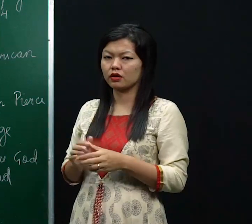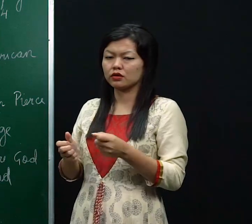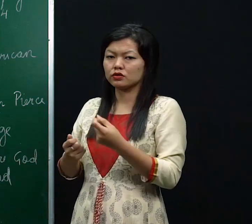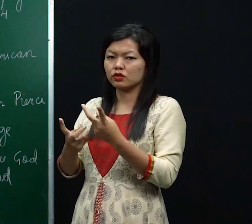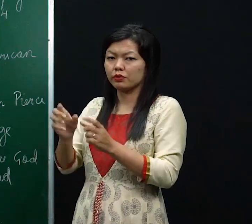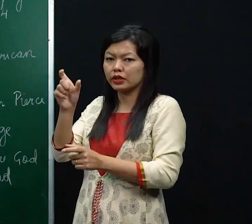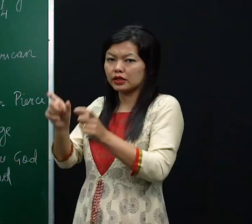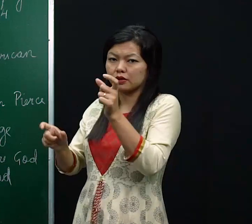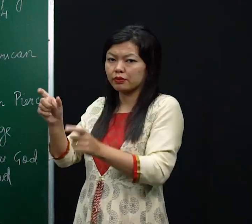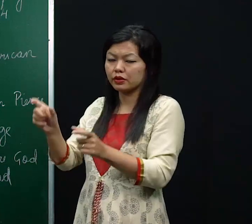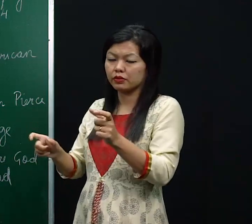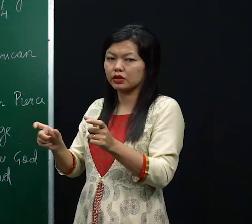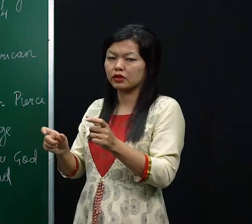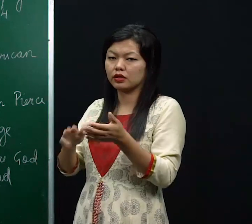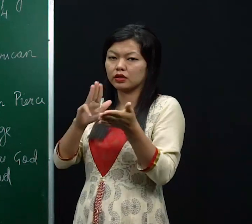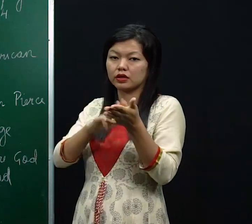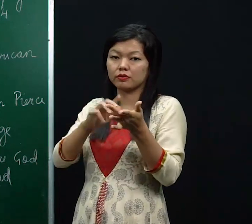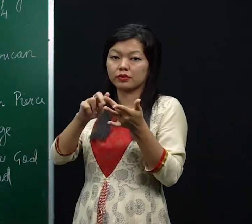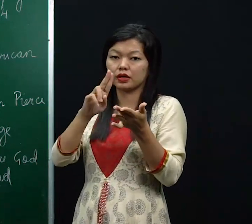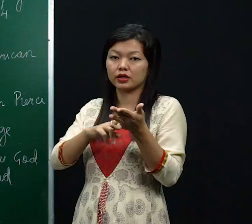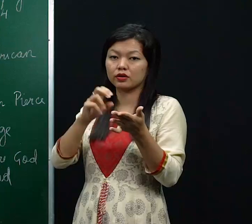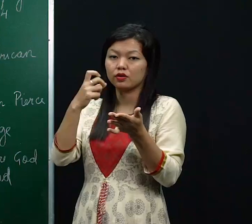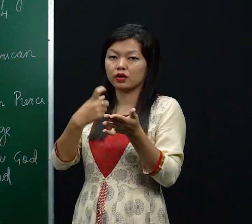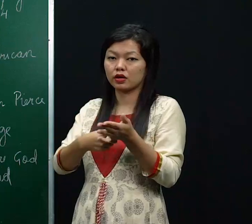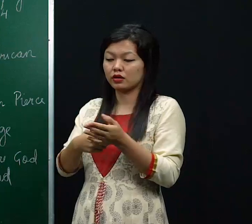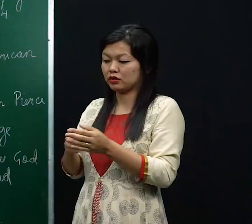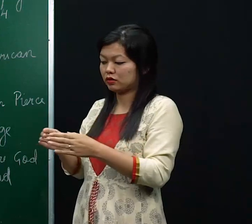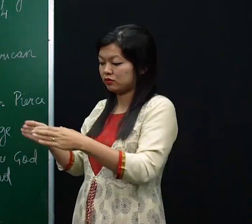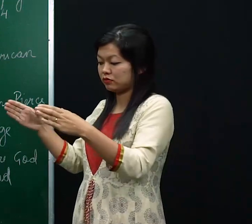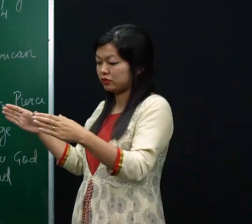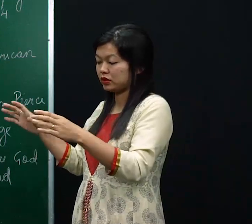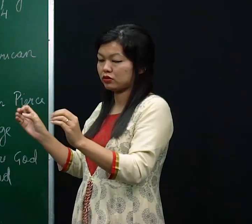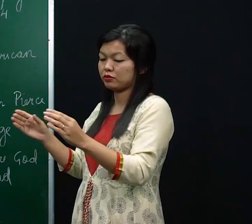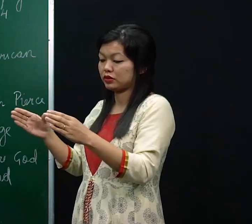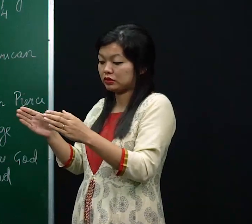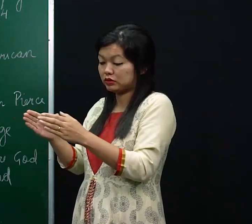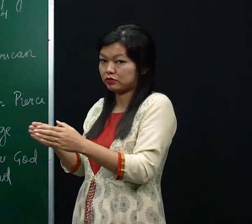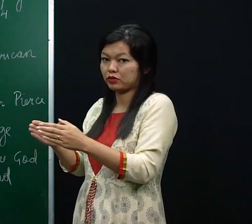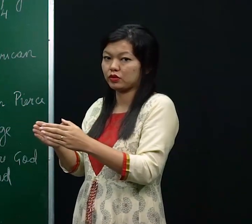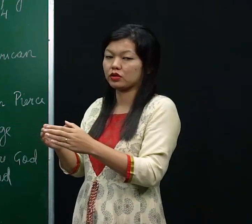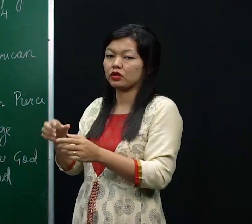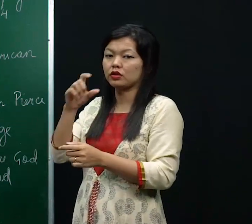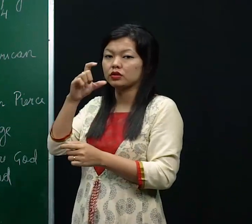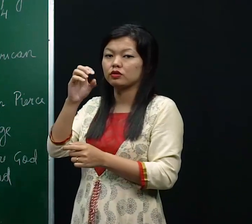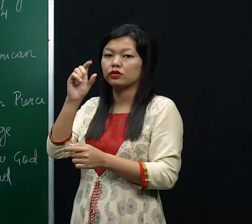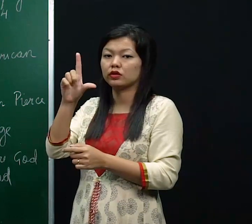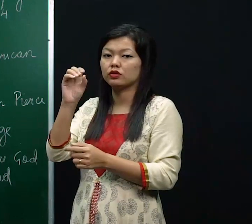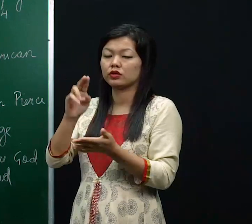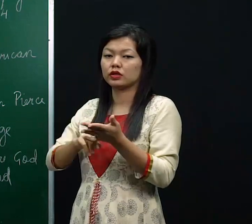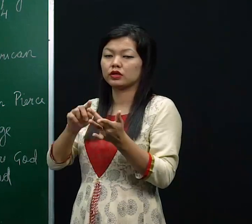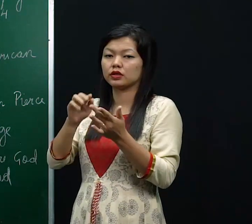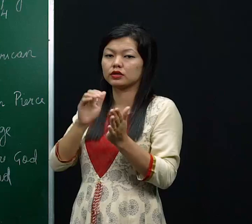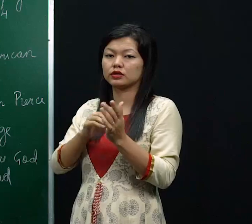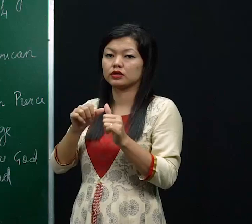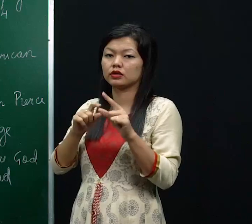the minor tribes are getting lost because of the colonization and also industrialization that is taking place.